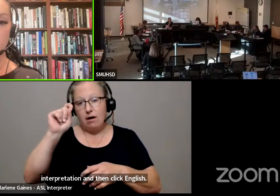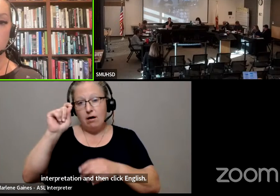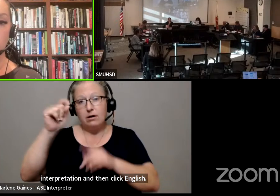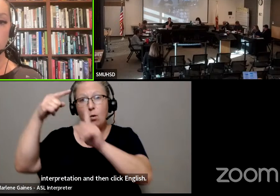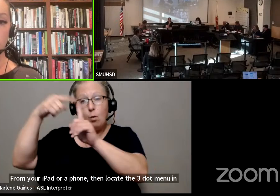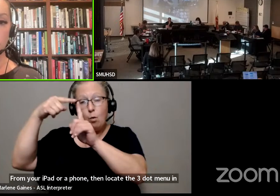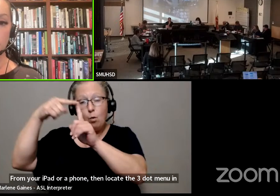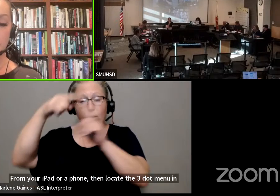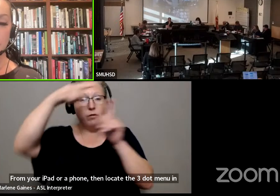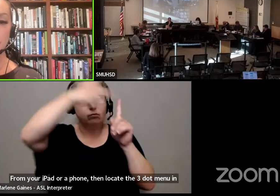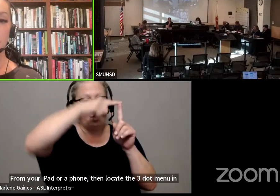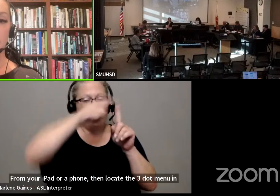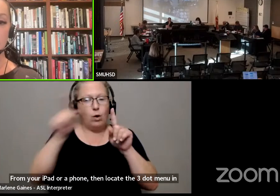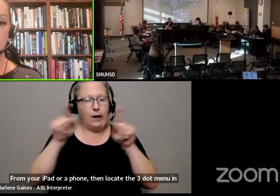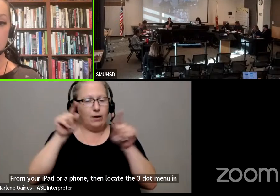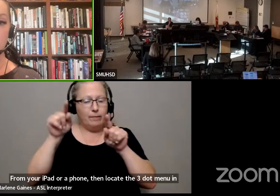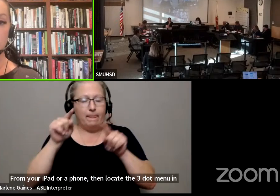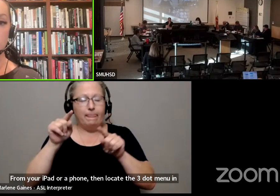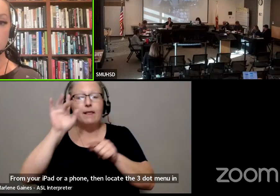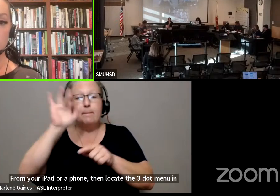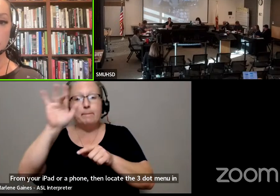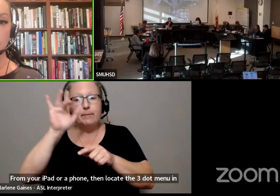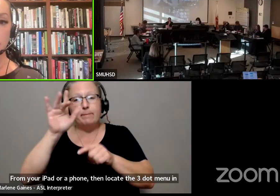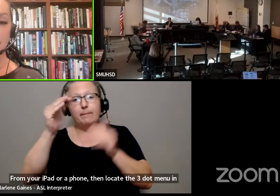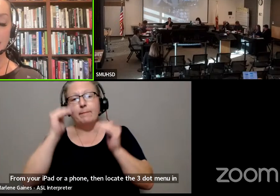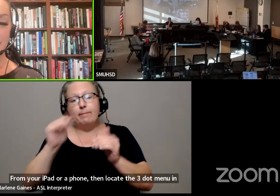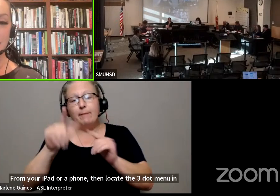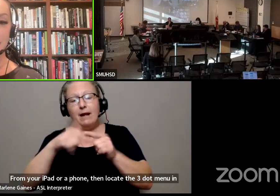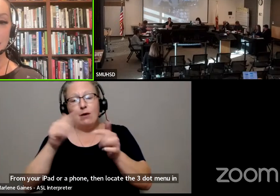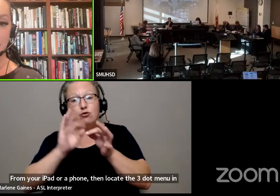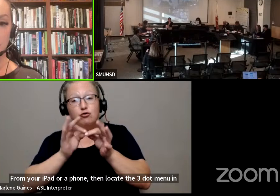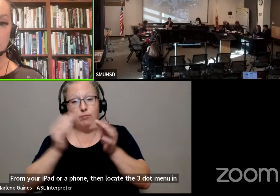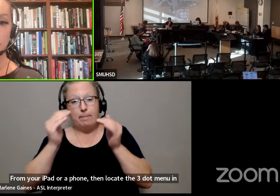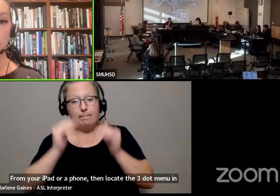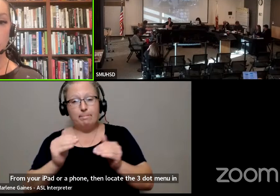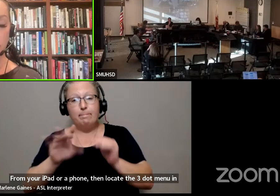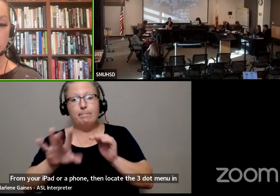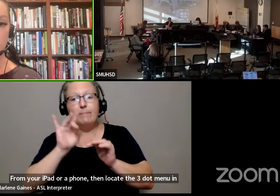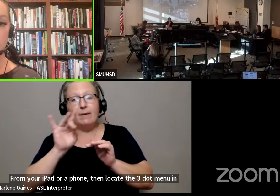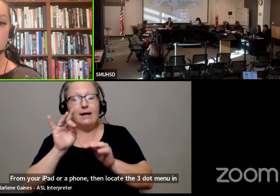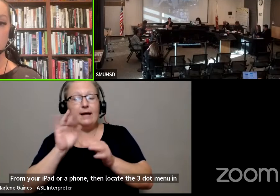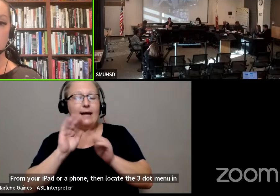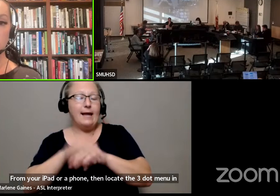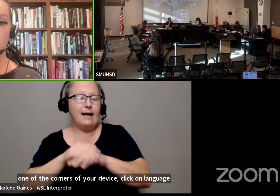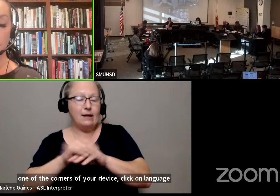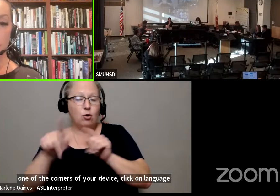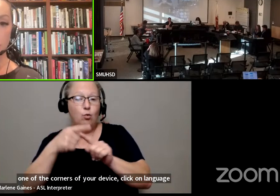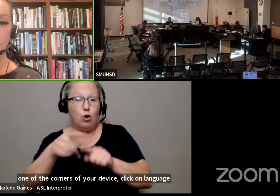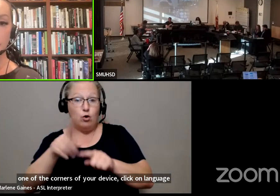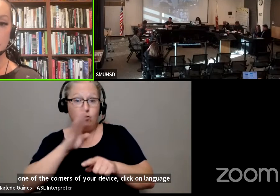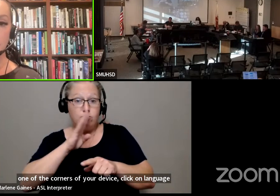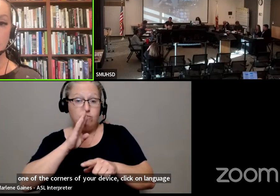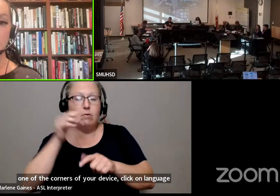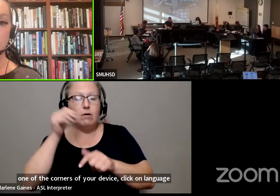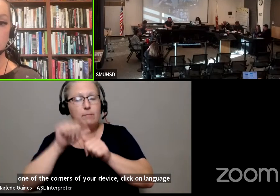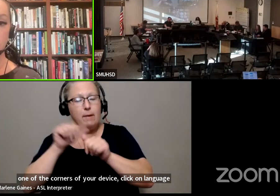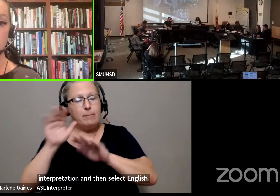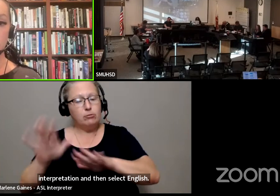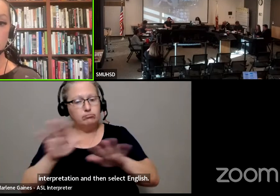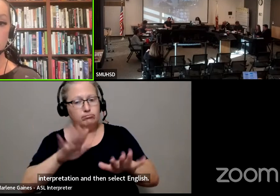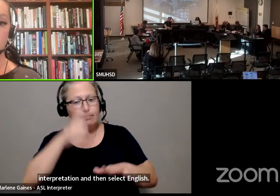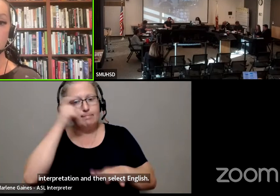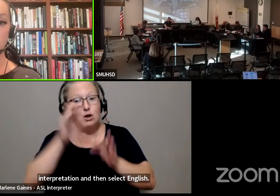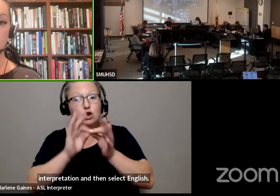one of the corners of your device. Click on Language Interpretation and then select English. When you speak, do so at a moderate pace because